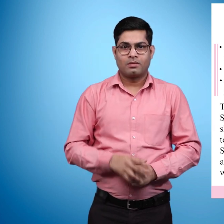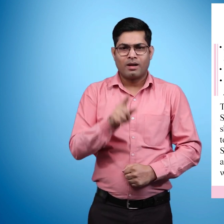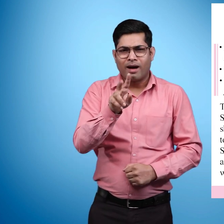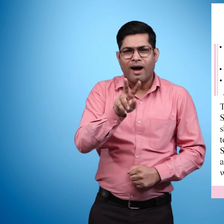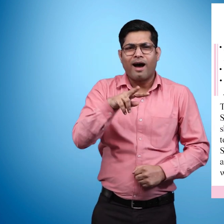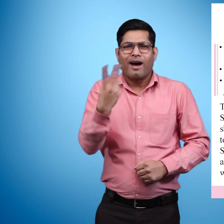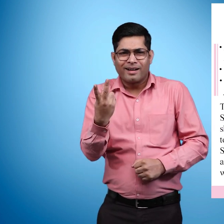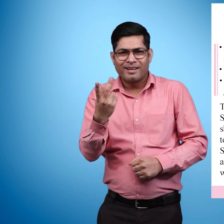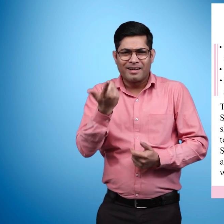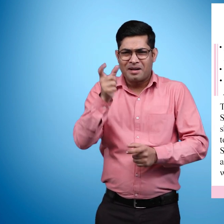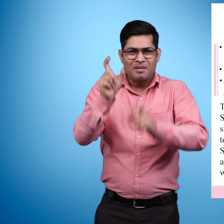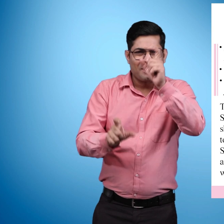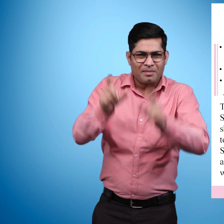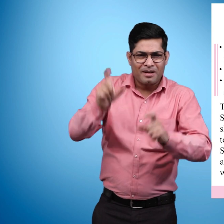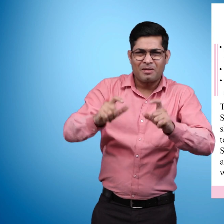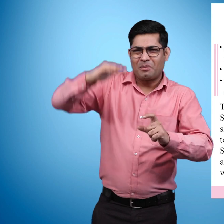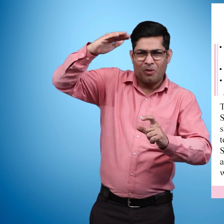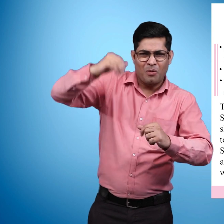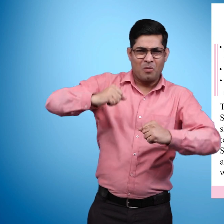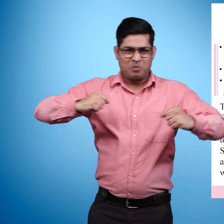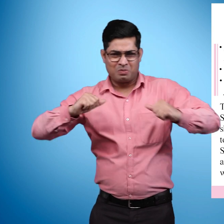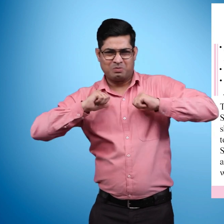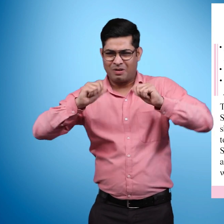He towered over others like a giant.